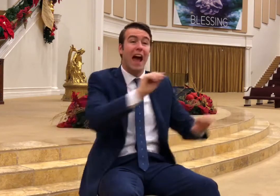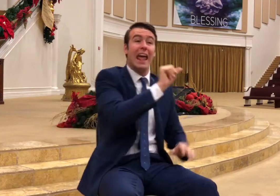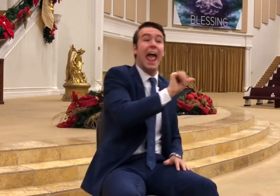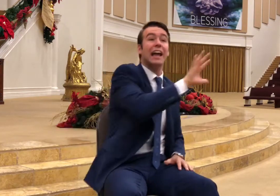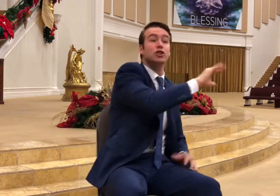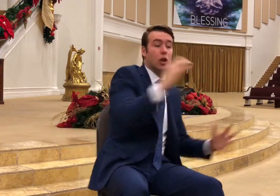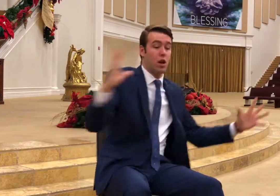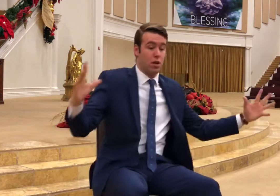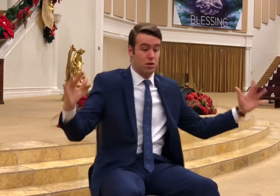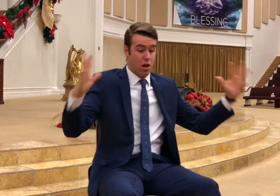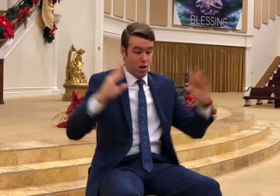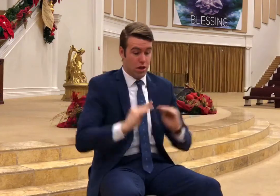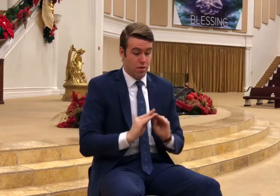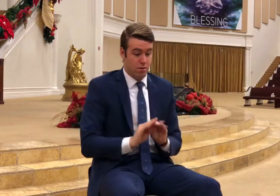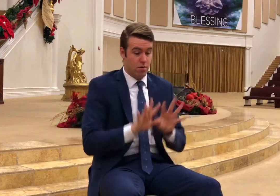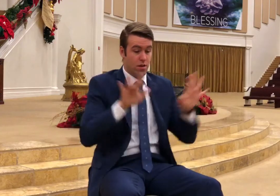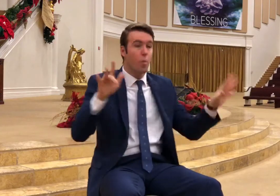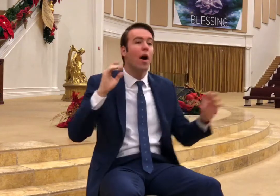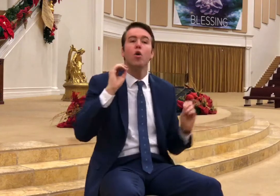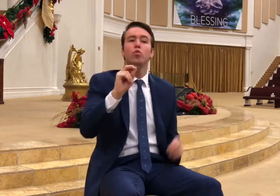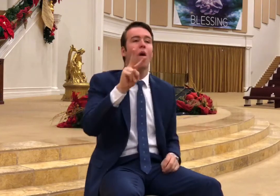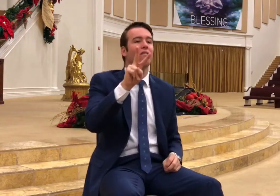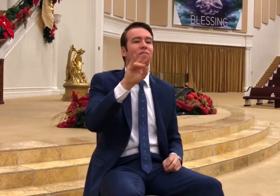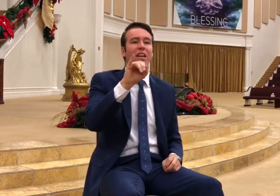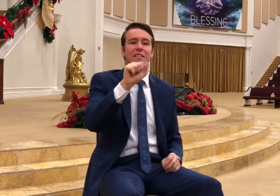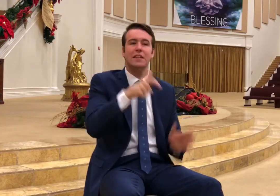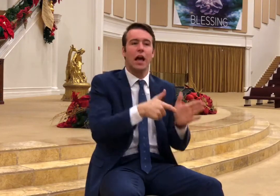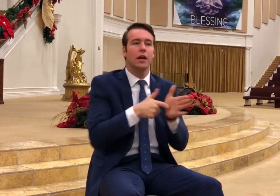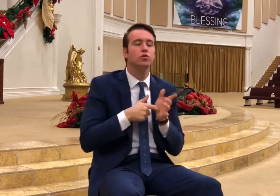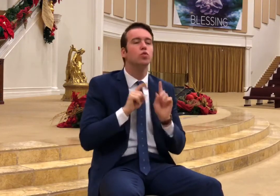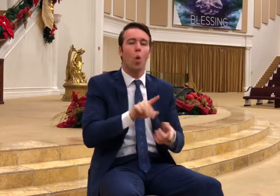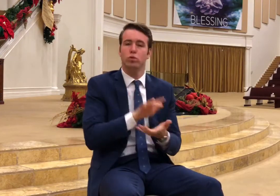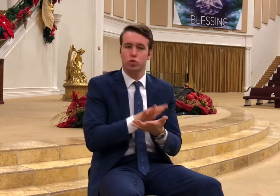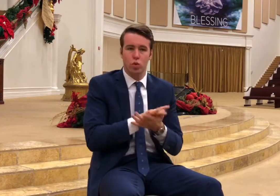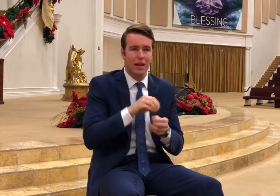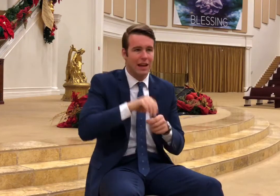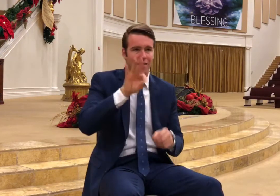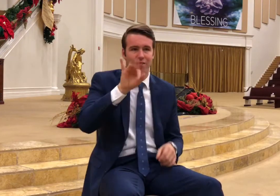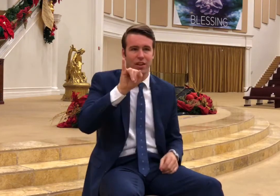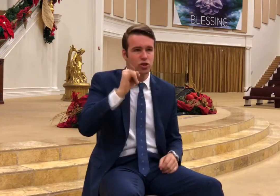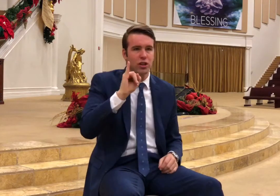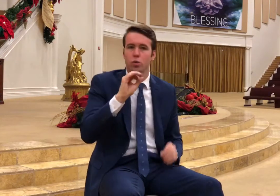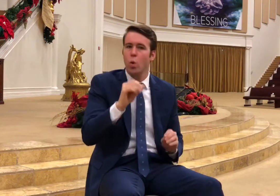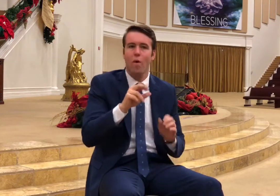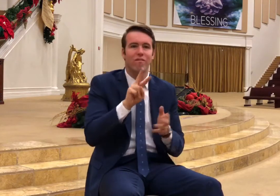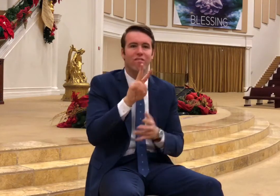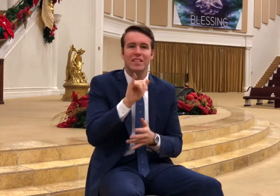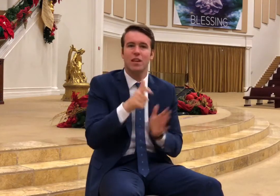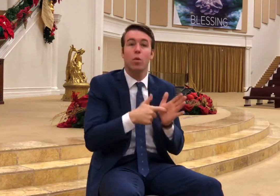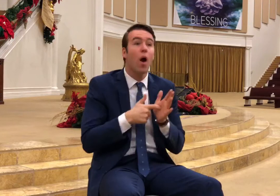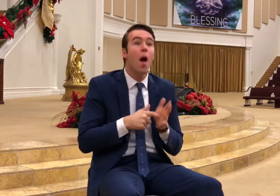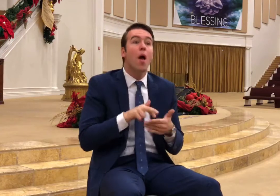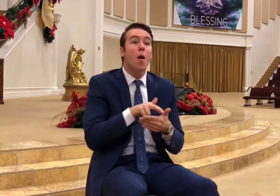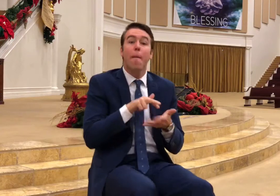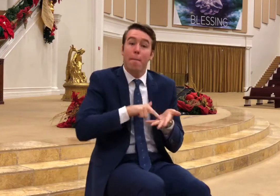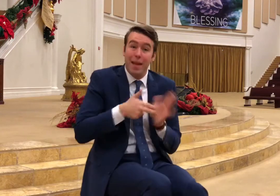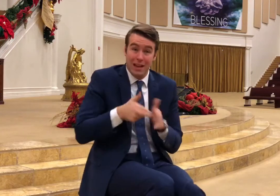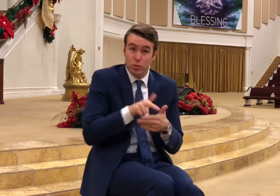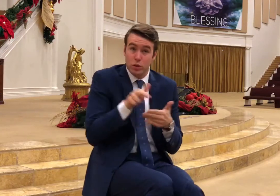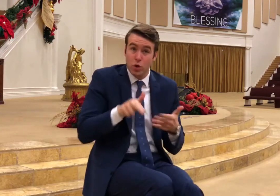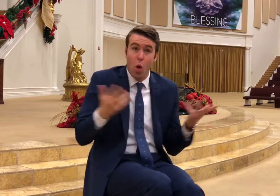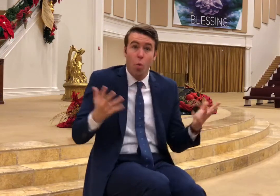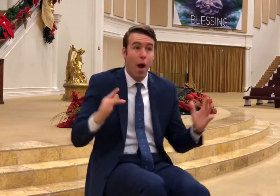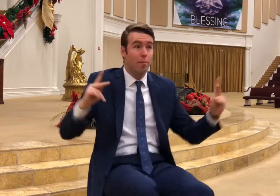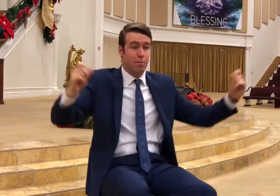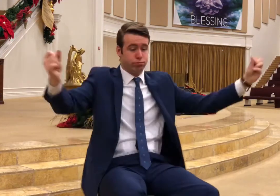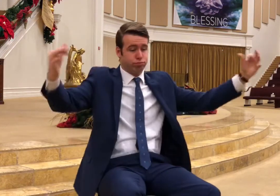go there because you do not have to have a visa to go to school in Fiji. And so as a result, those